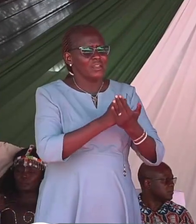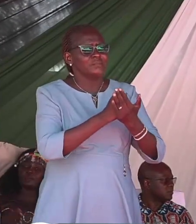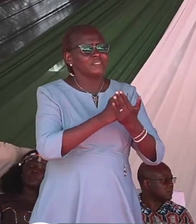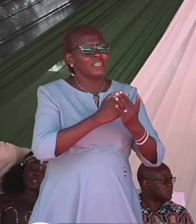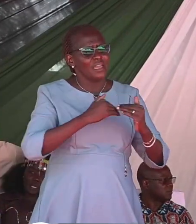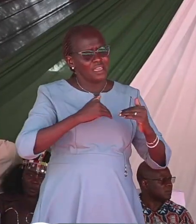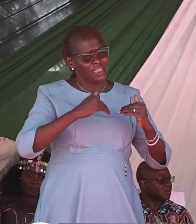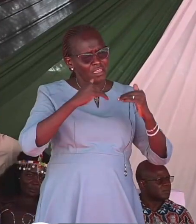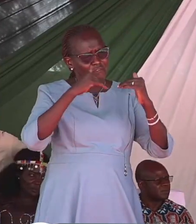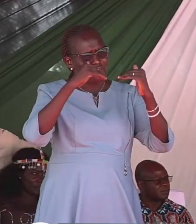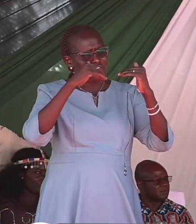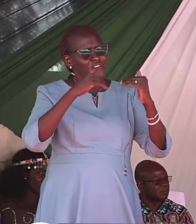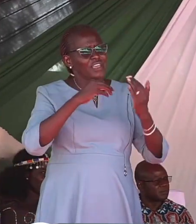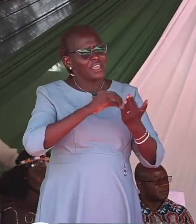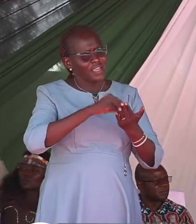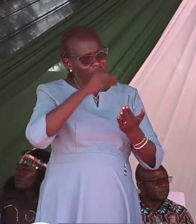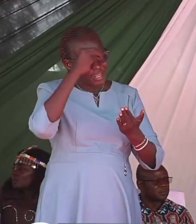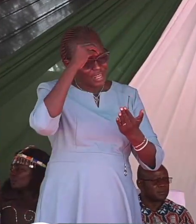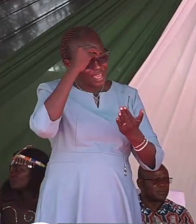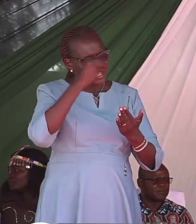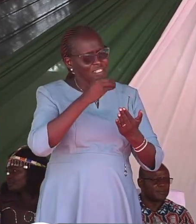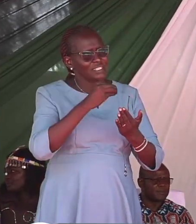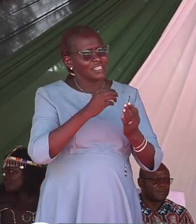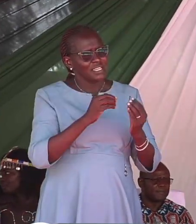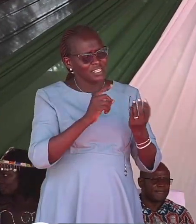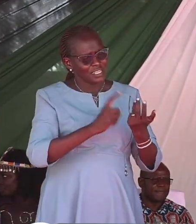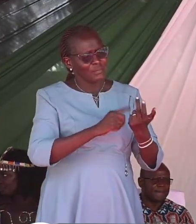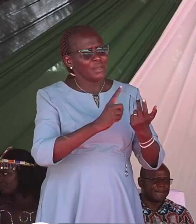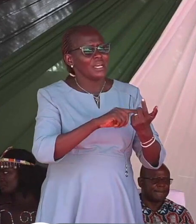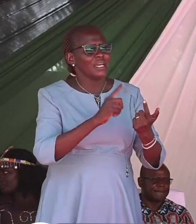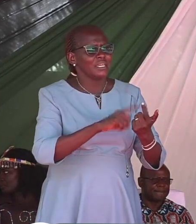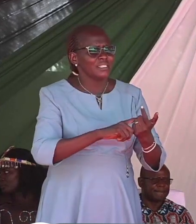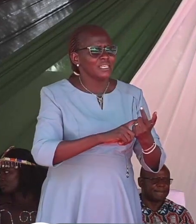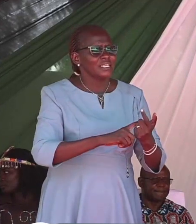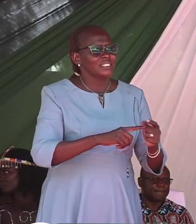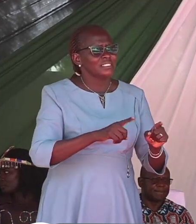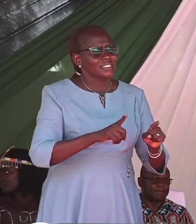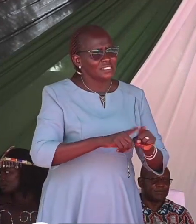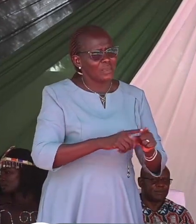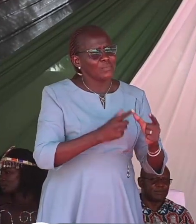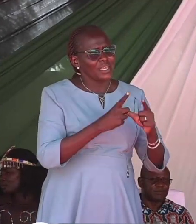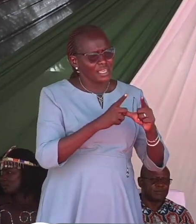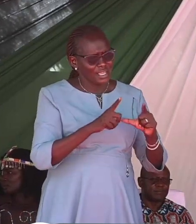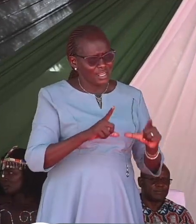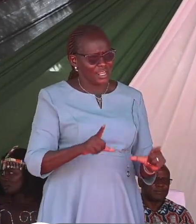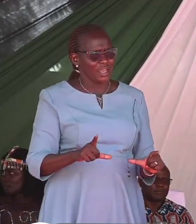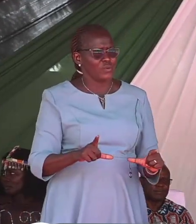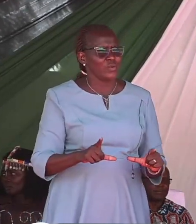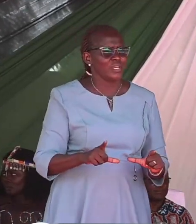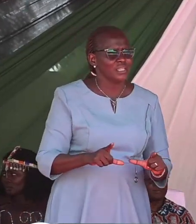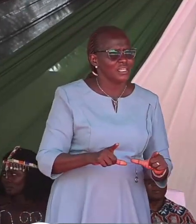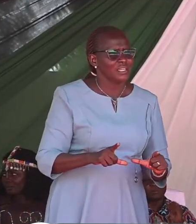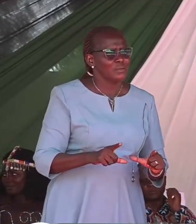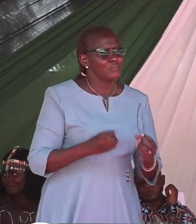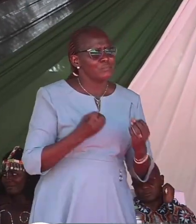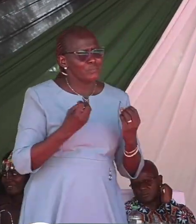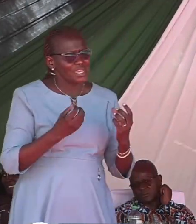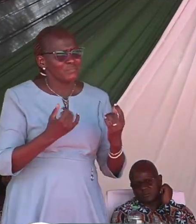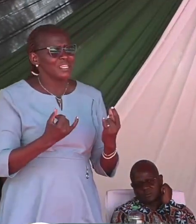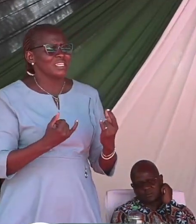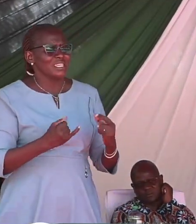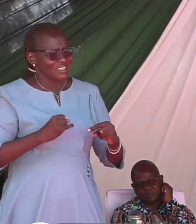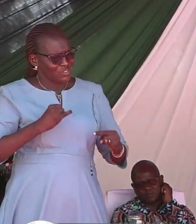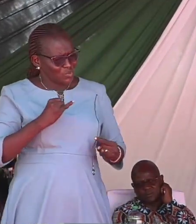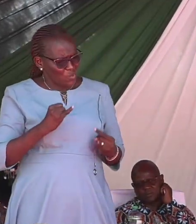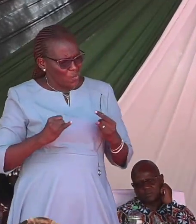improved outcomes, learning outcomes in numeracy and literacy. And we have seen the kind of joy when the children are able